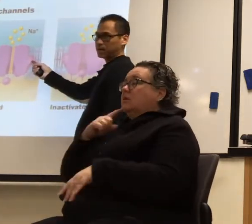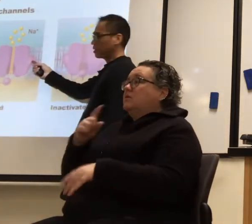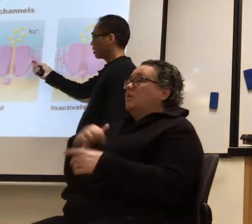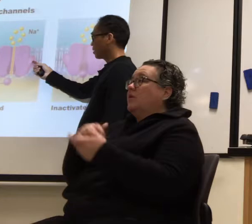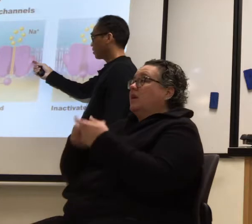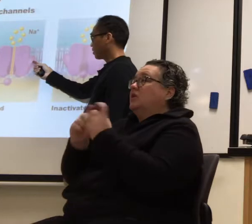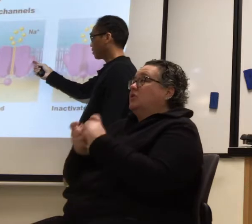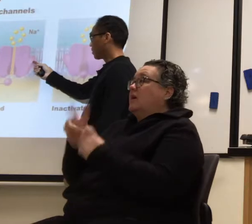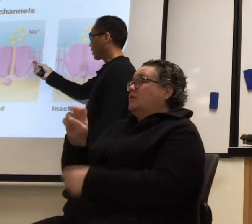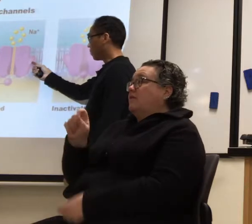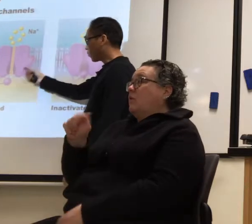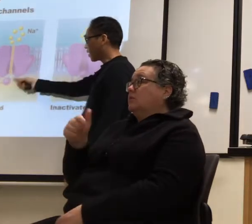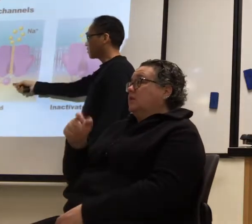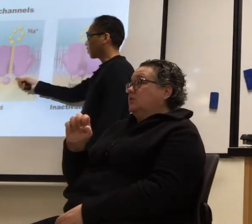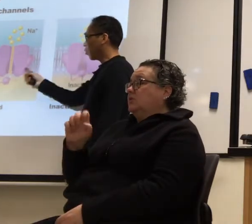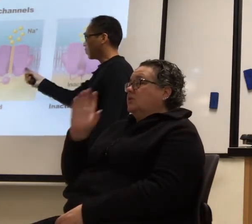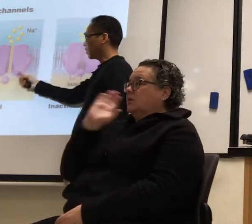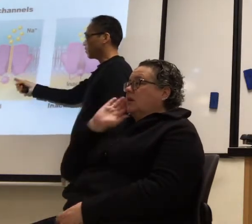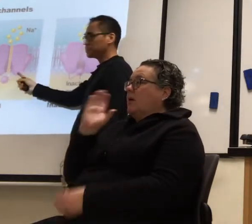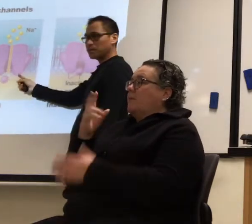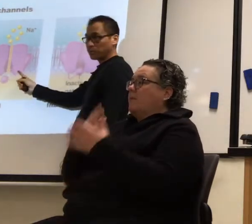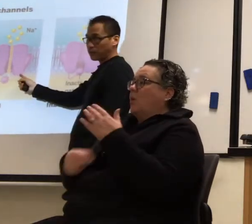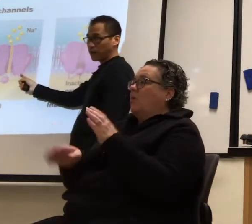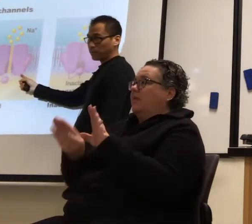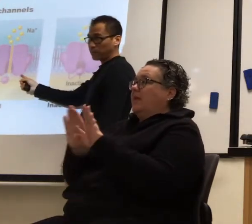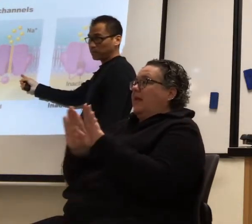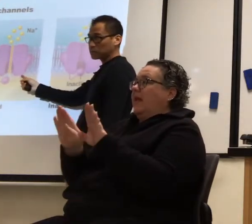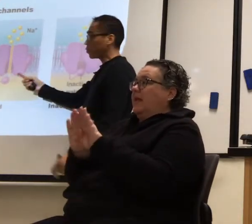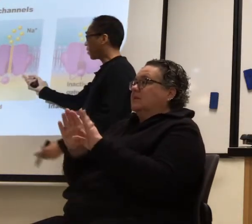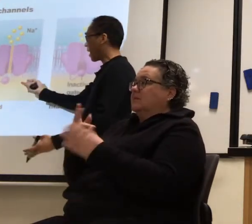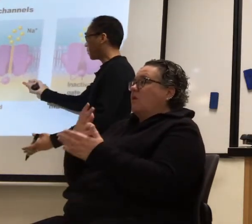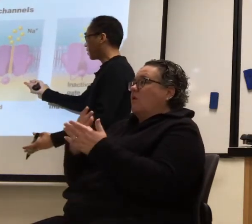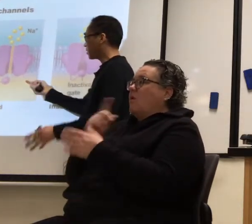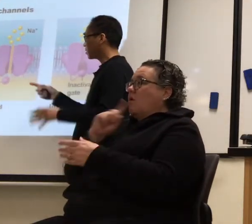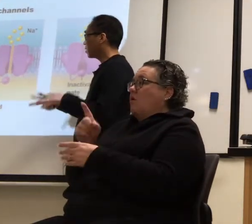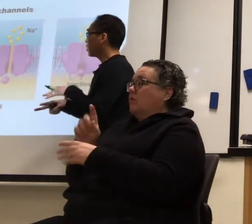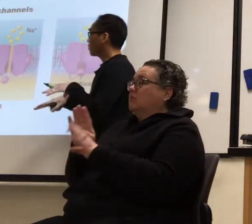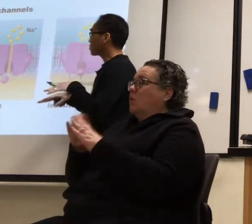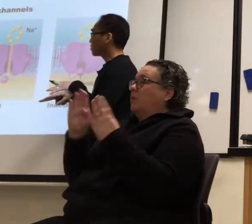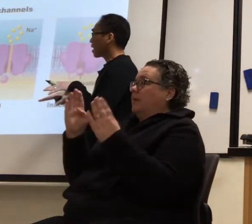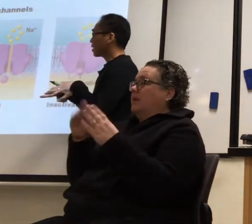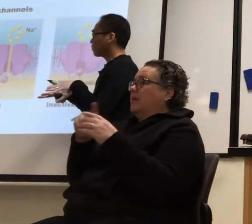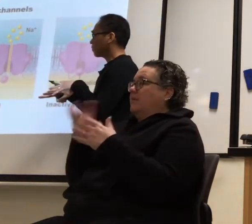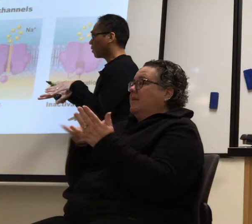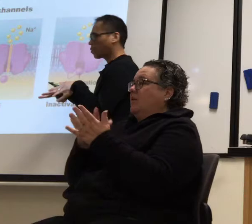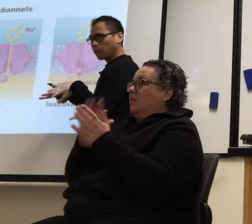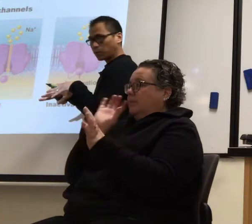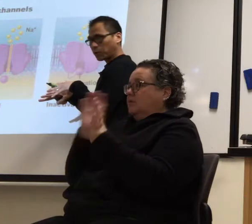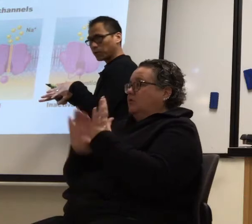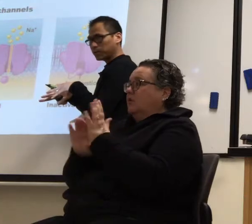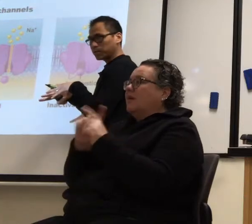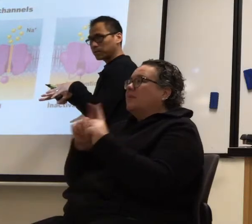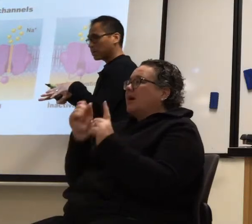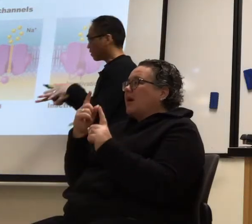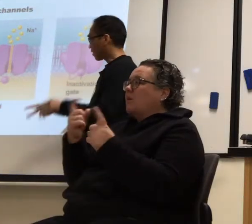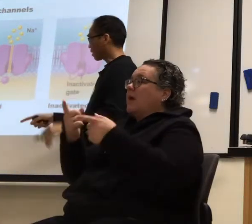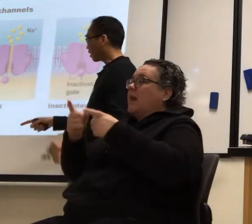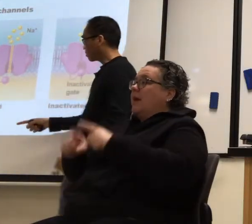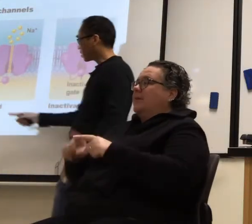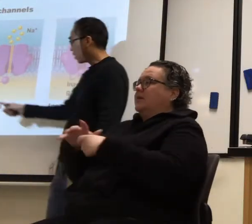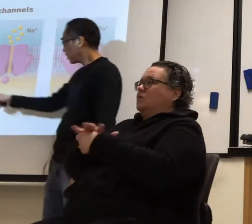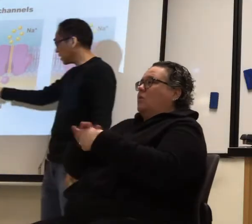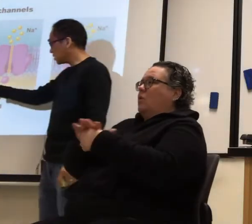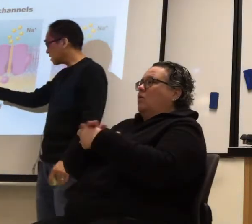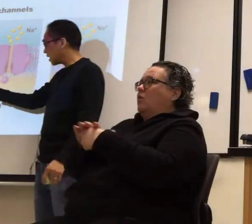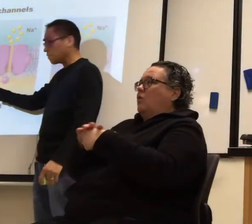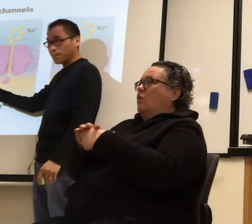gate. Okay, both gates are open in this middle frame. So what will happen is there's some kind of local current that